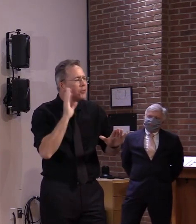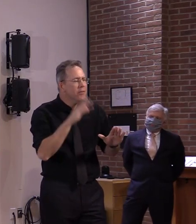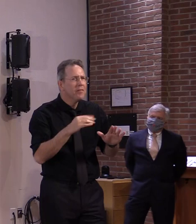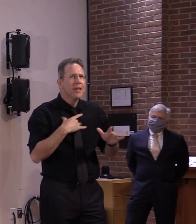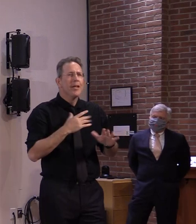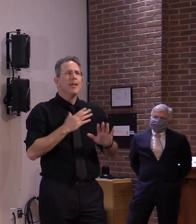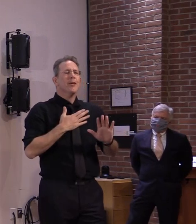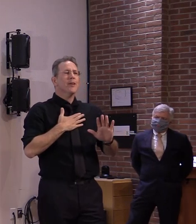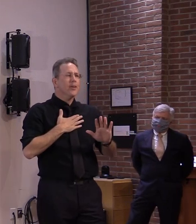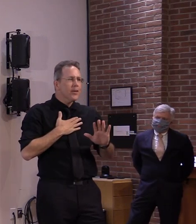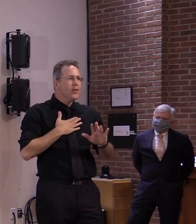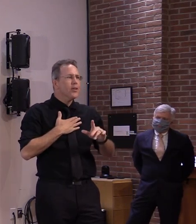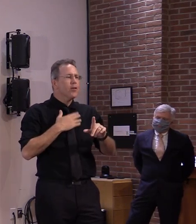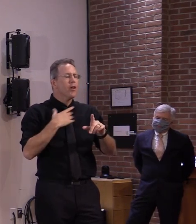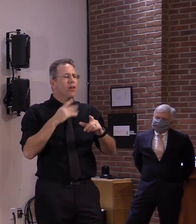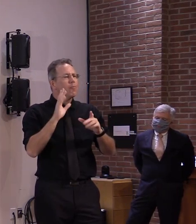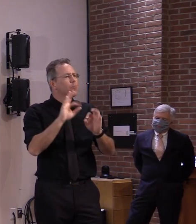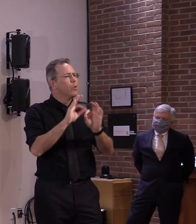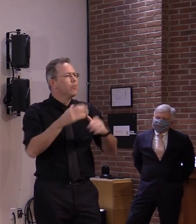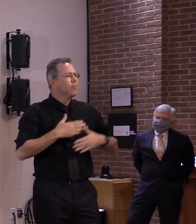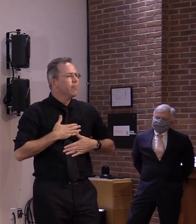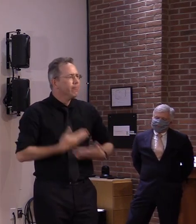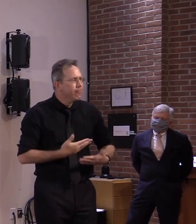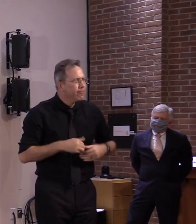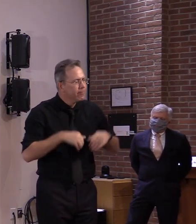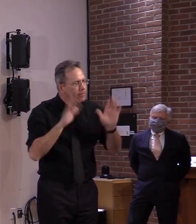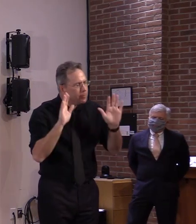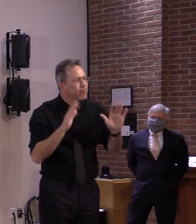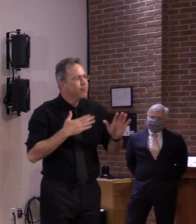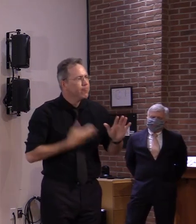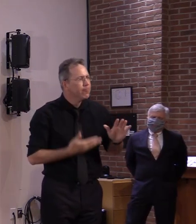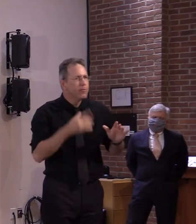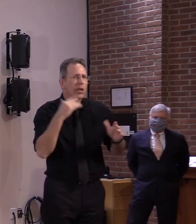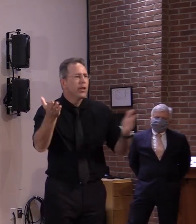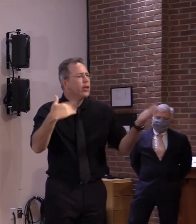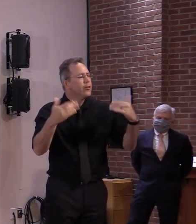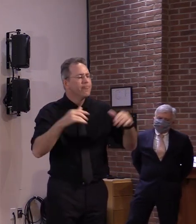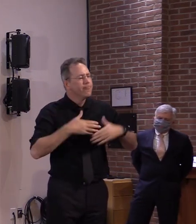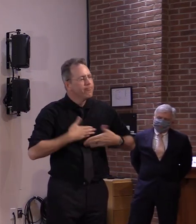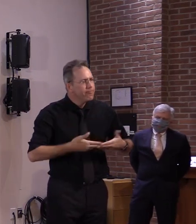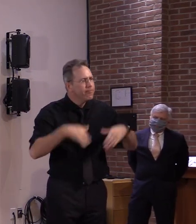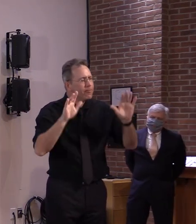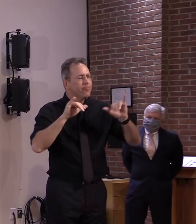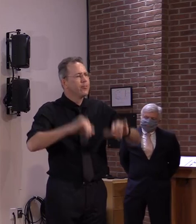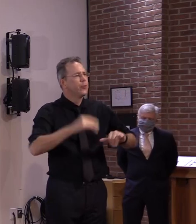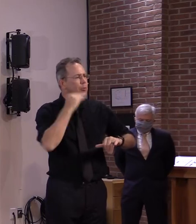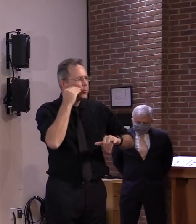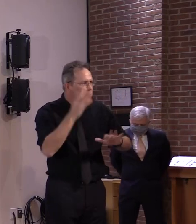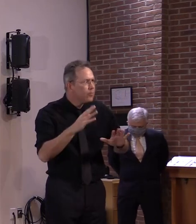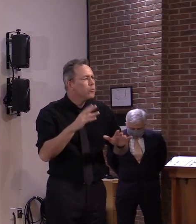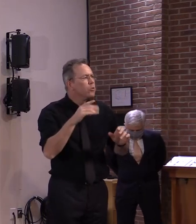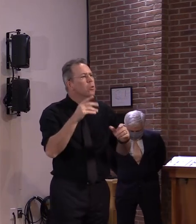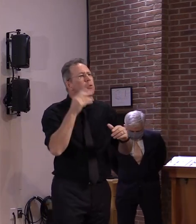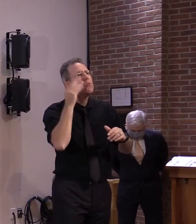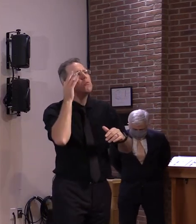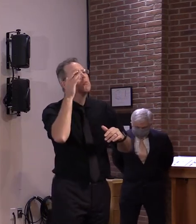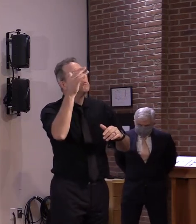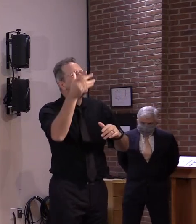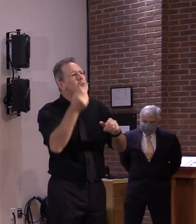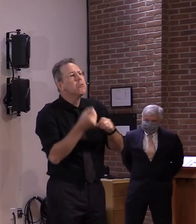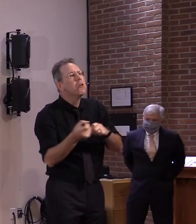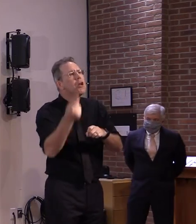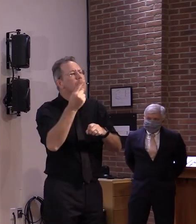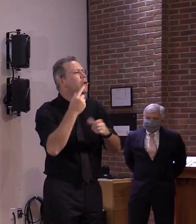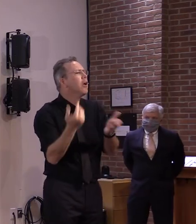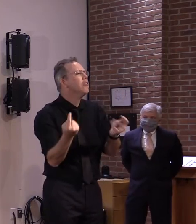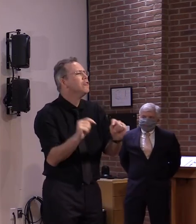ways to still make the holidays special and safe, we can all look forward to being together for a better year ahead. I'll